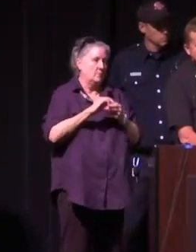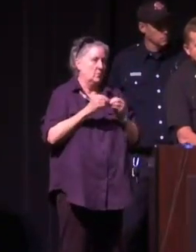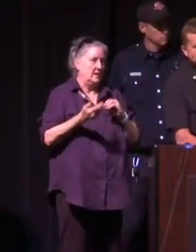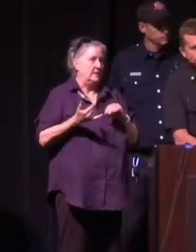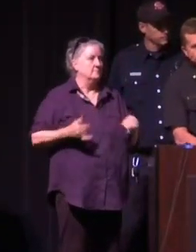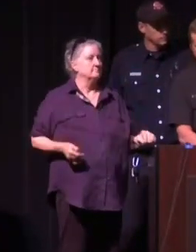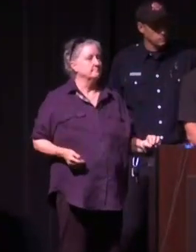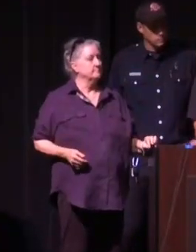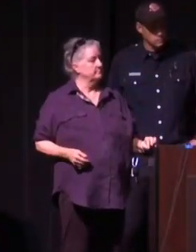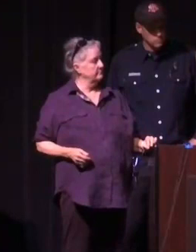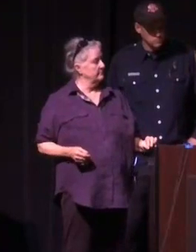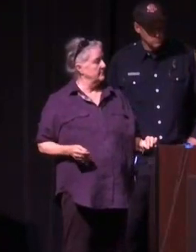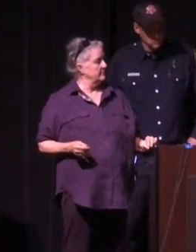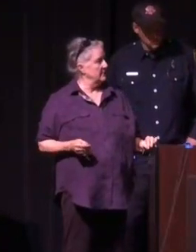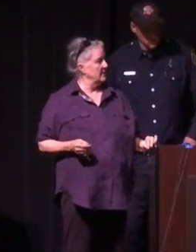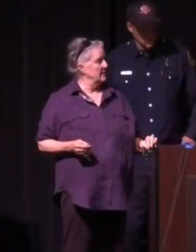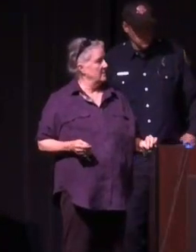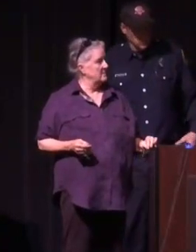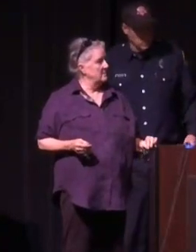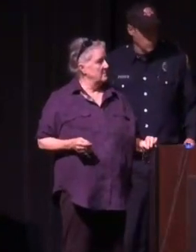now.